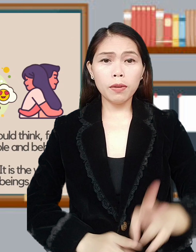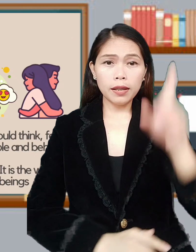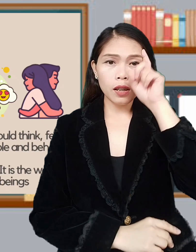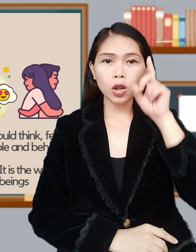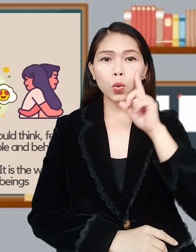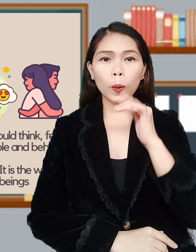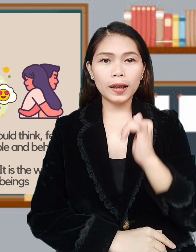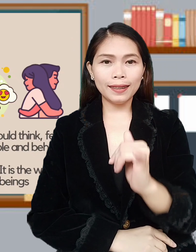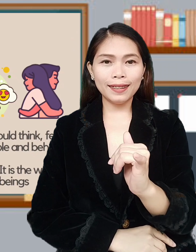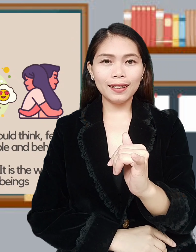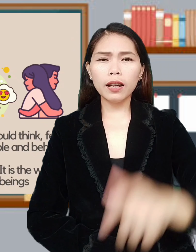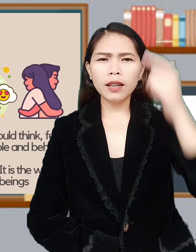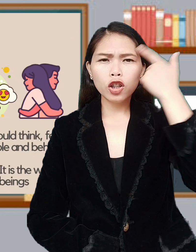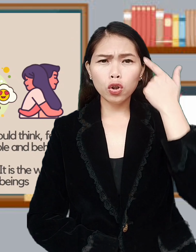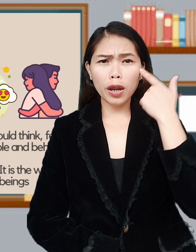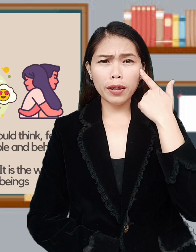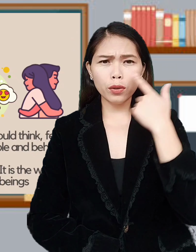human sexuality.